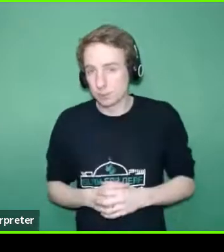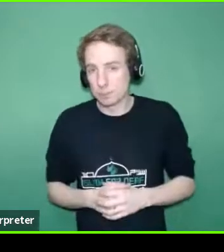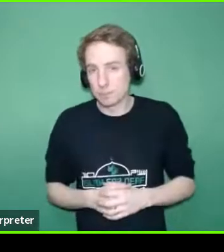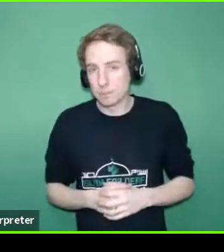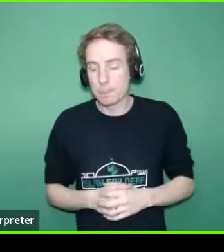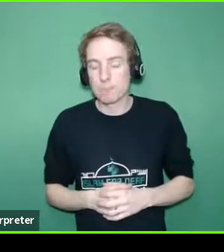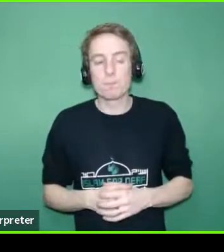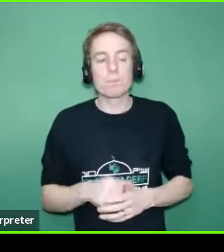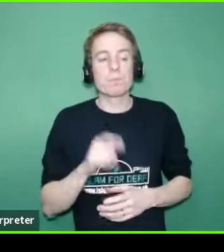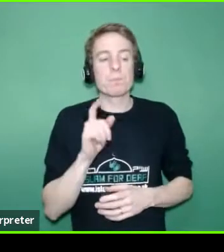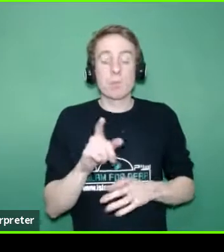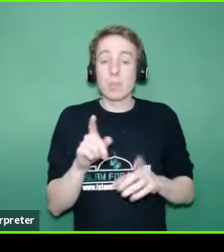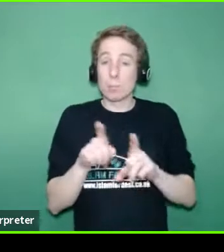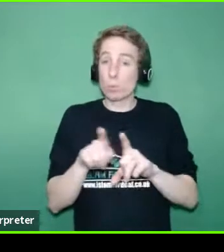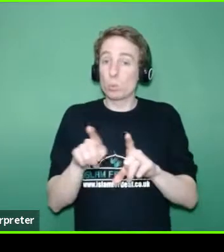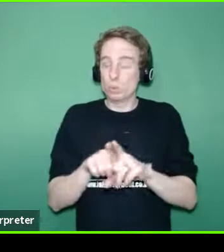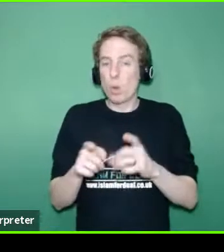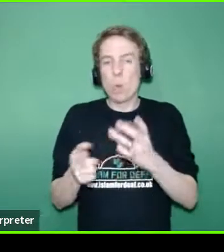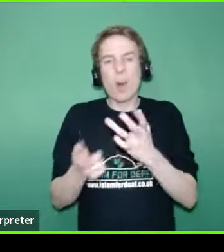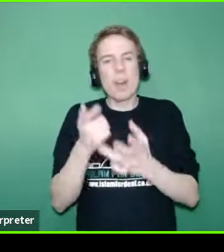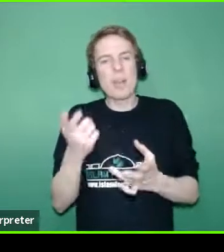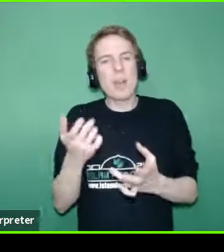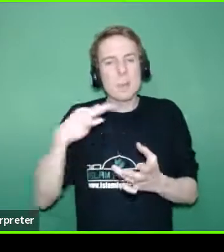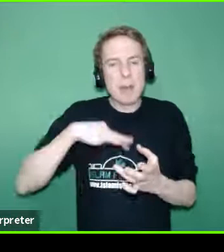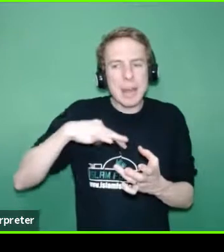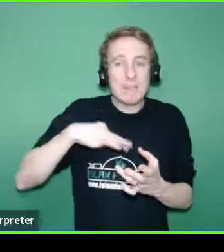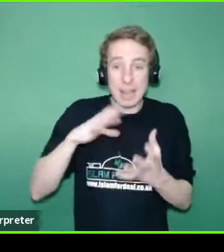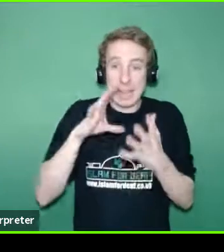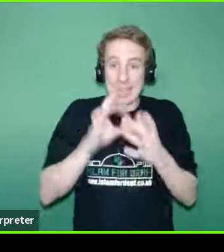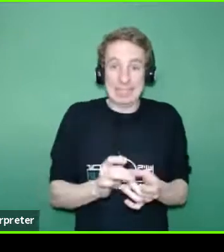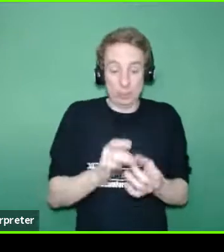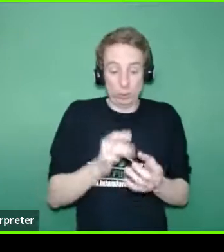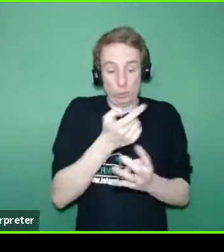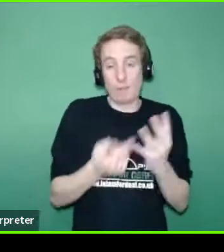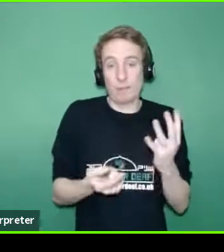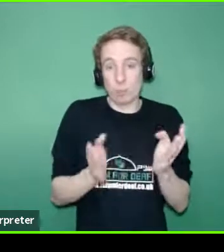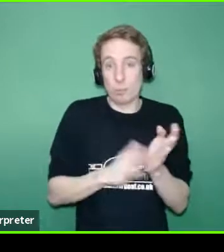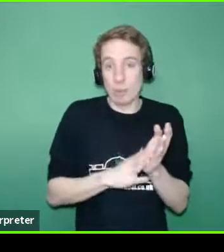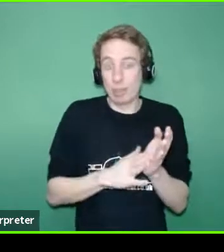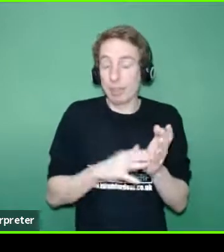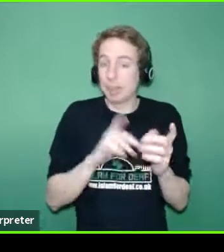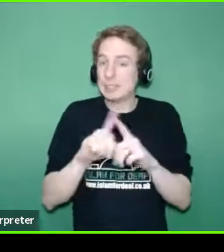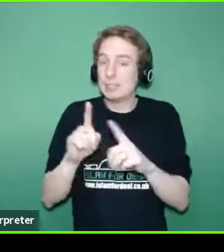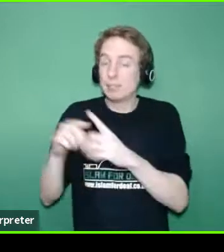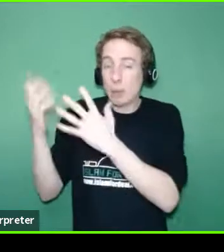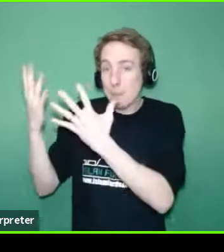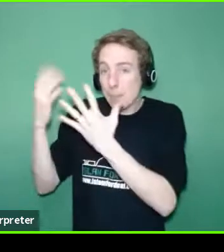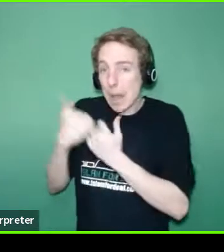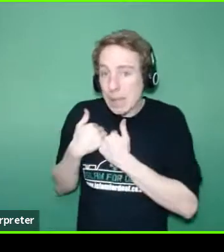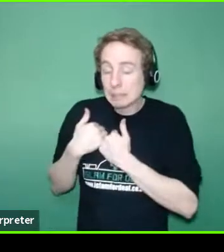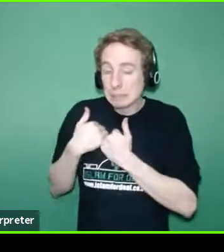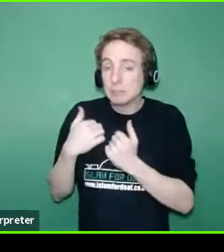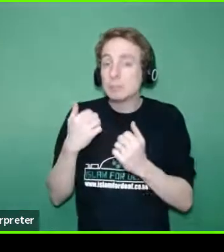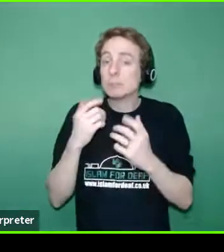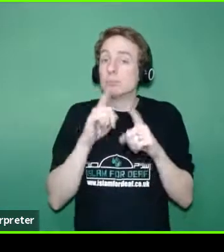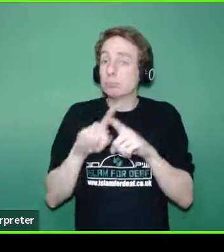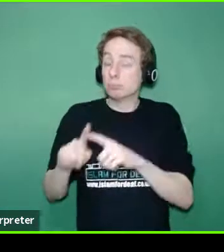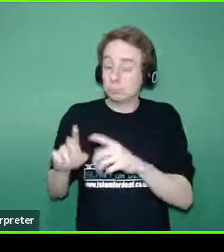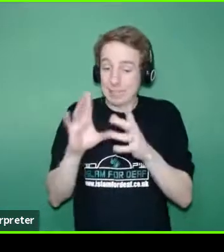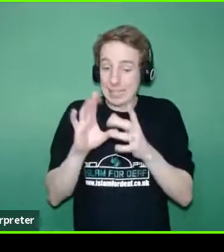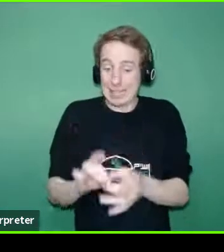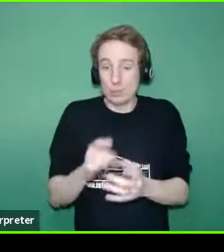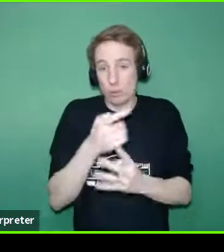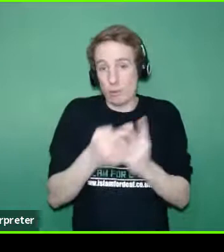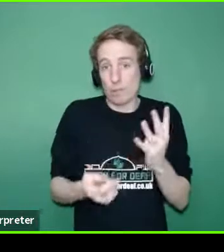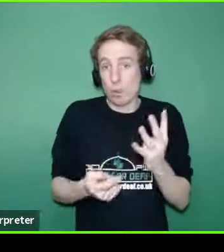other virtues as relates to these 4 months, as we will see now, from many narrations of the Prophet, peace and blessings be